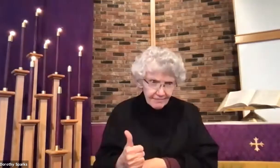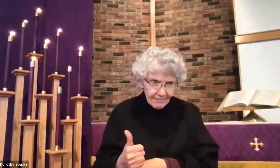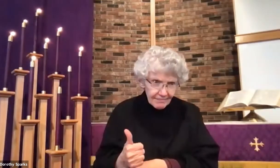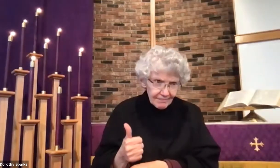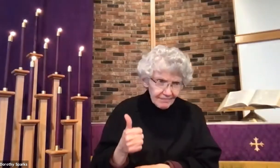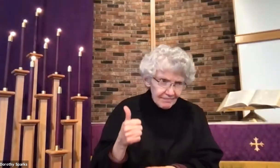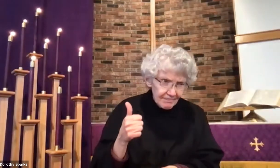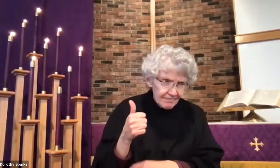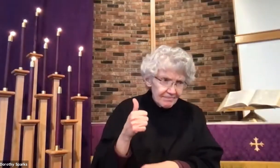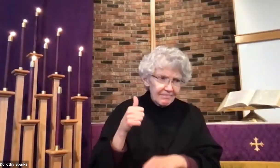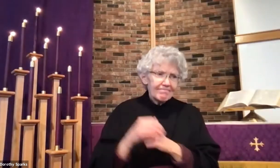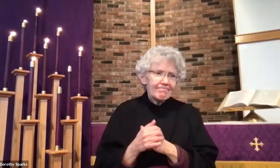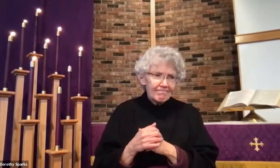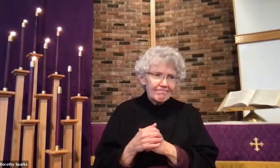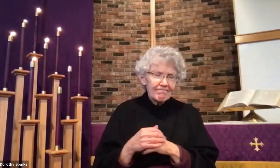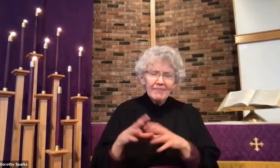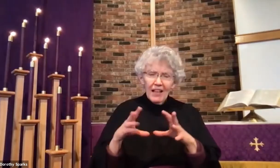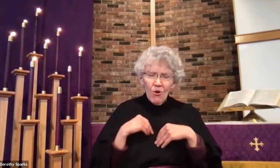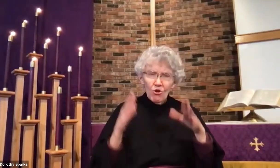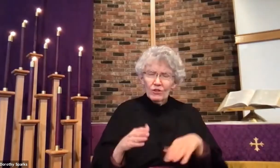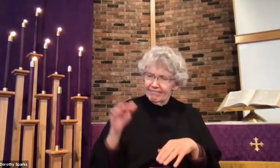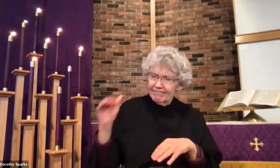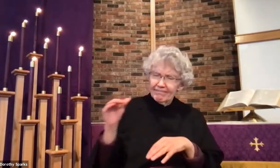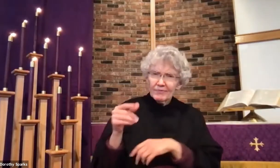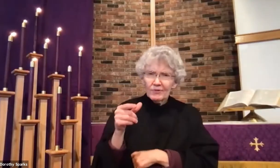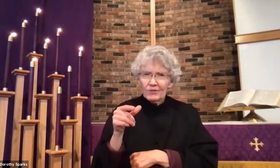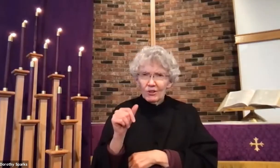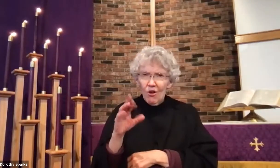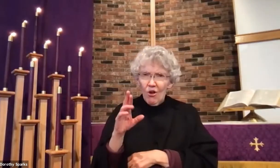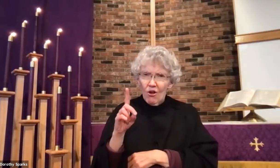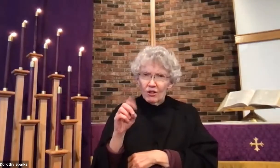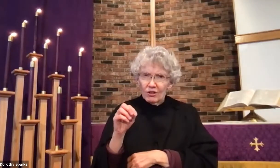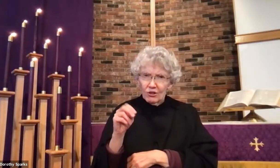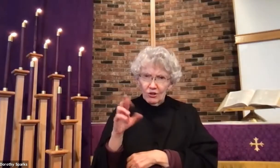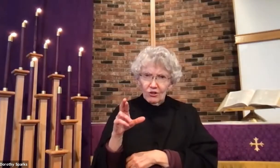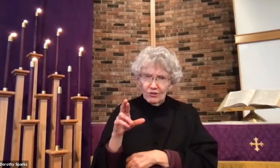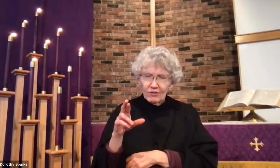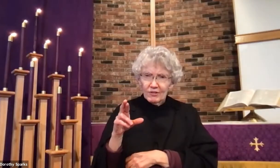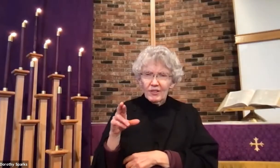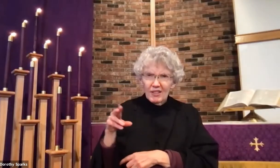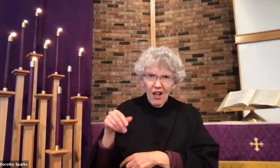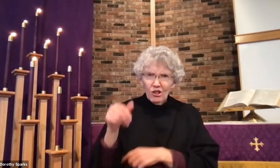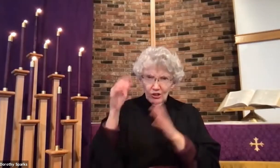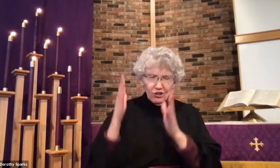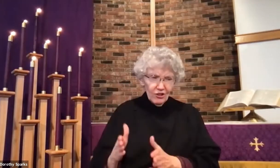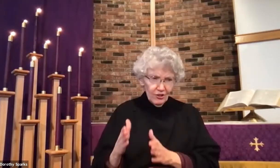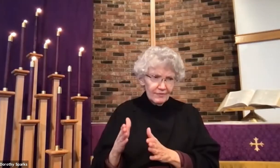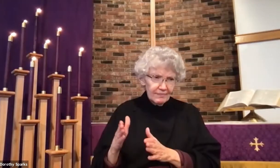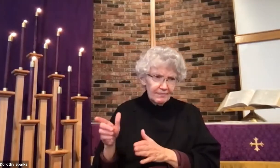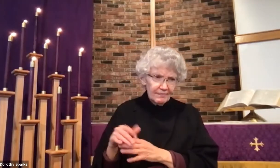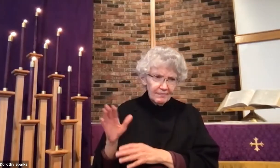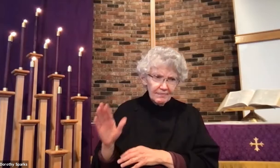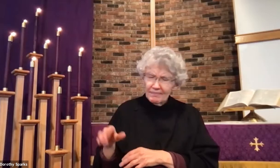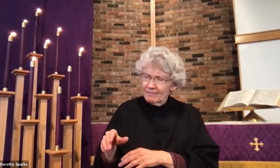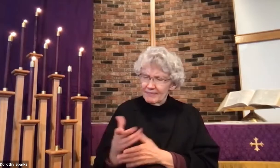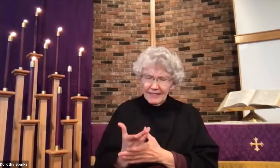He came looking for some fruit on it, but he found none. The man said to his gardener, "I have been looking for